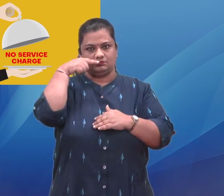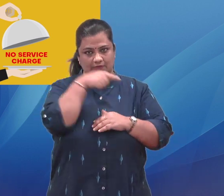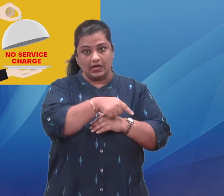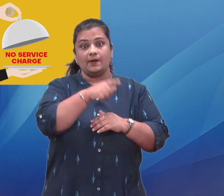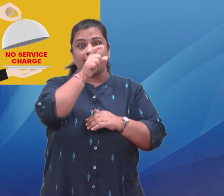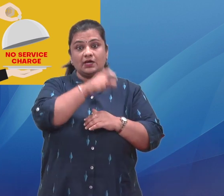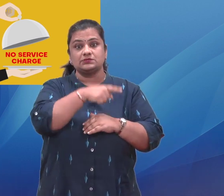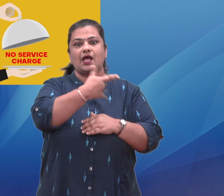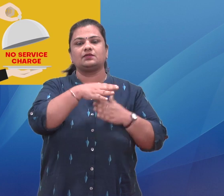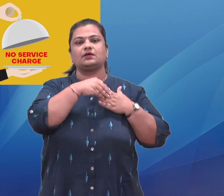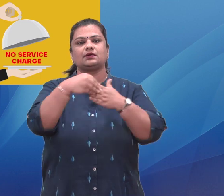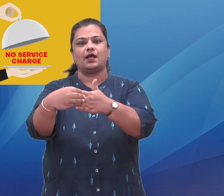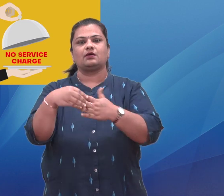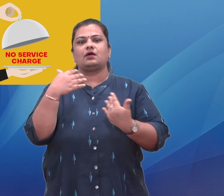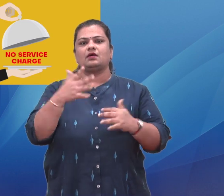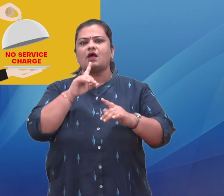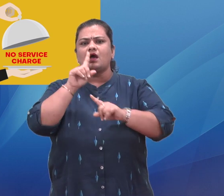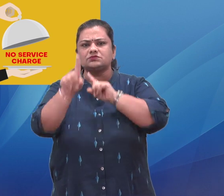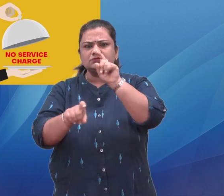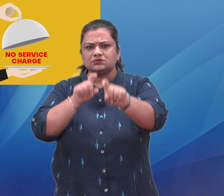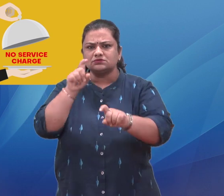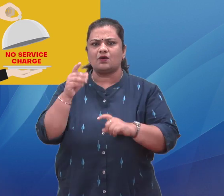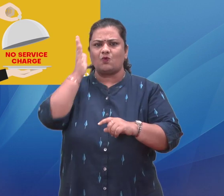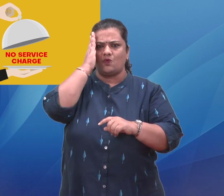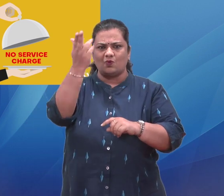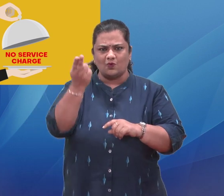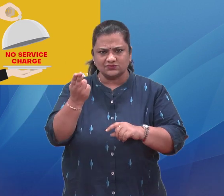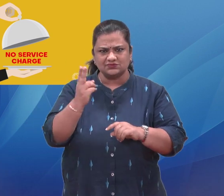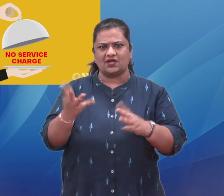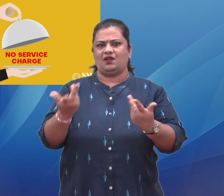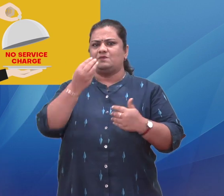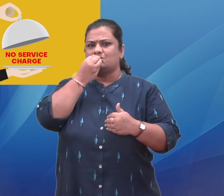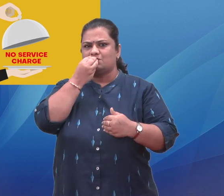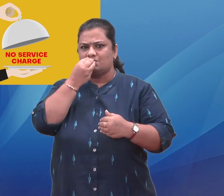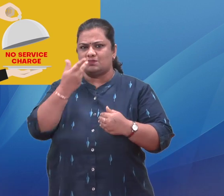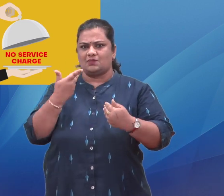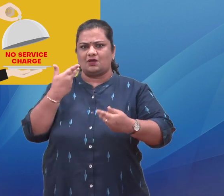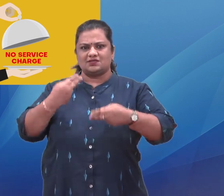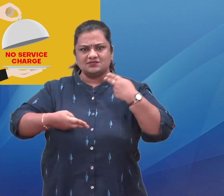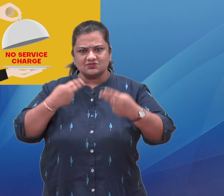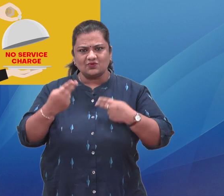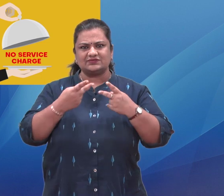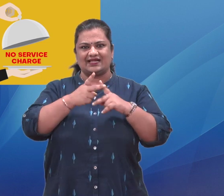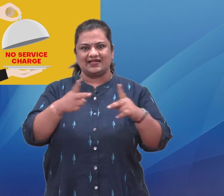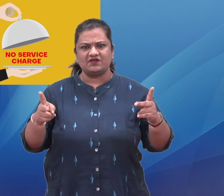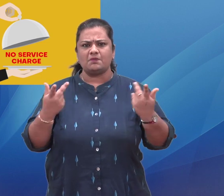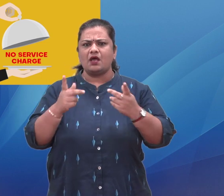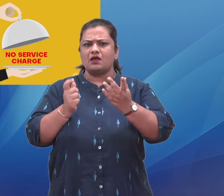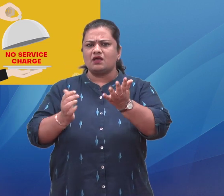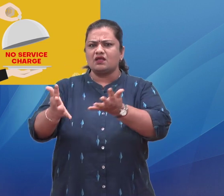by default to the food bill according to the guidelines. The guidelines issued by Nidhi Khare, Chief Commissioner